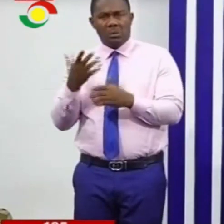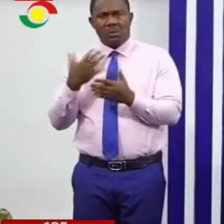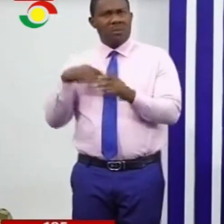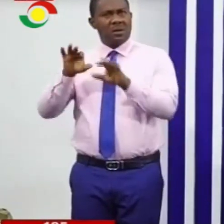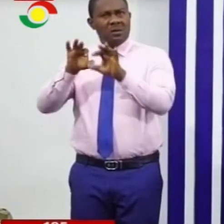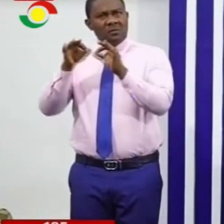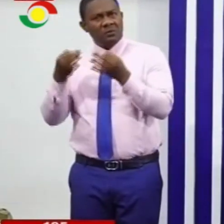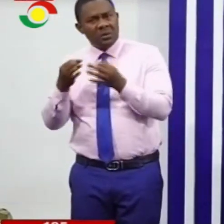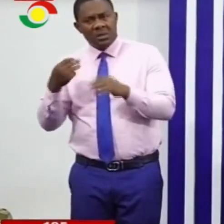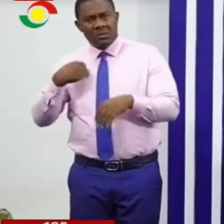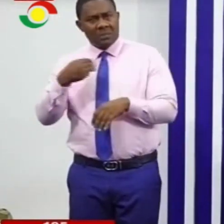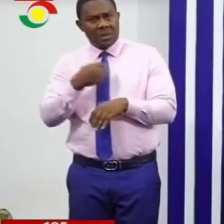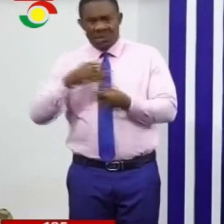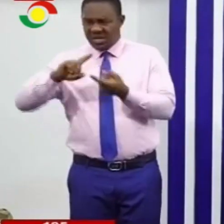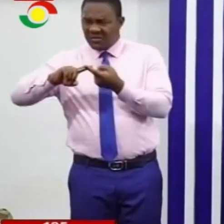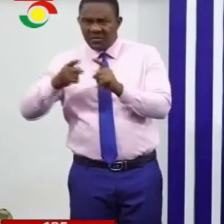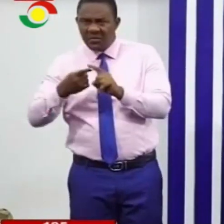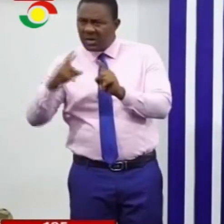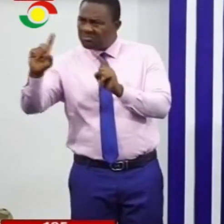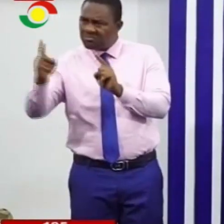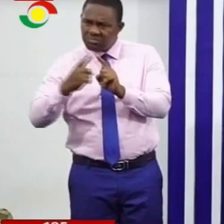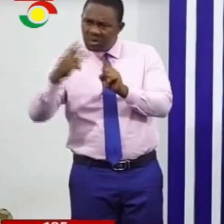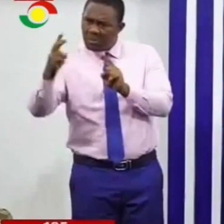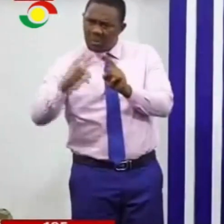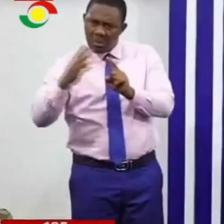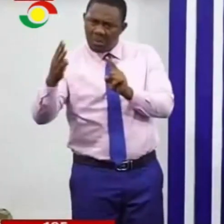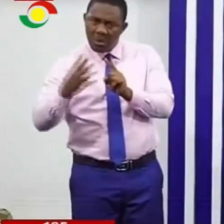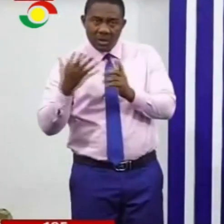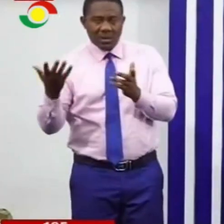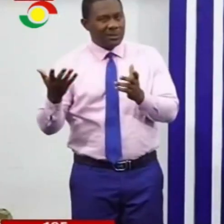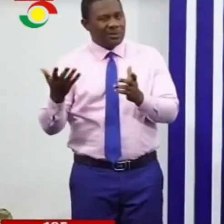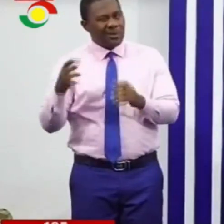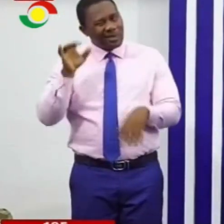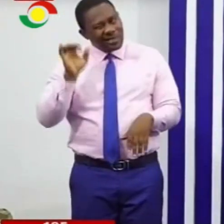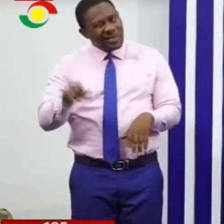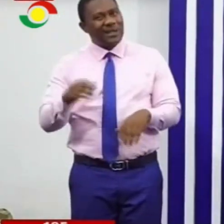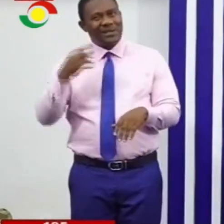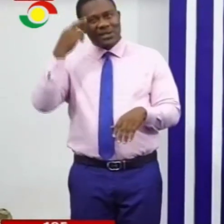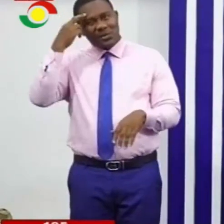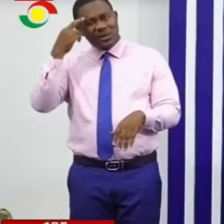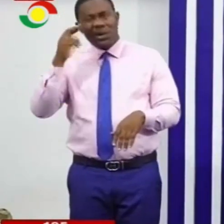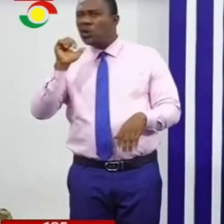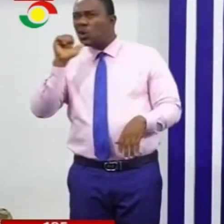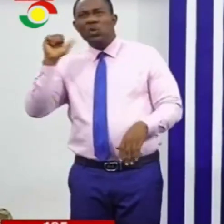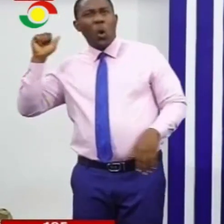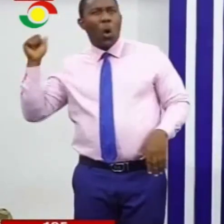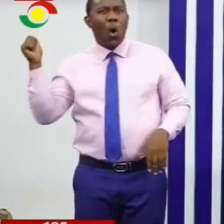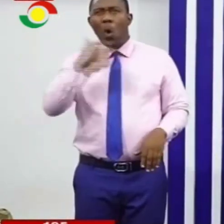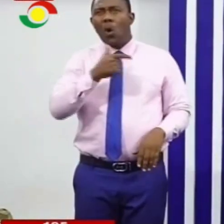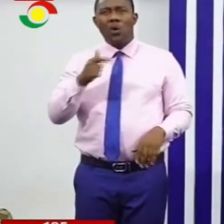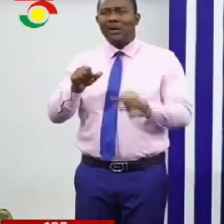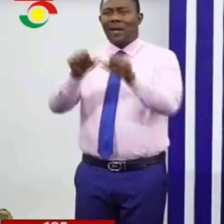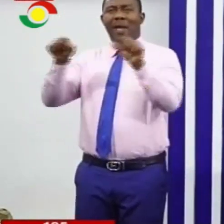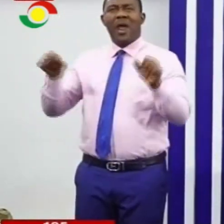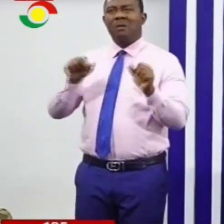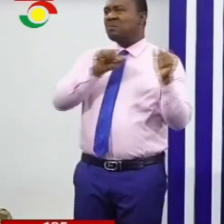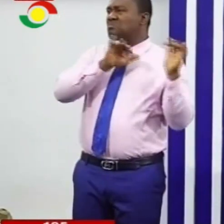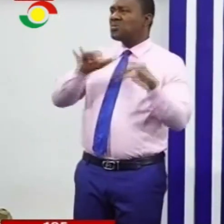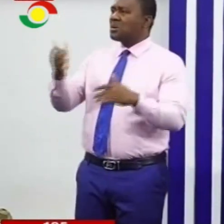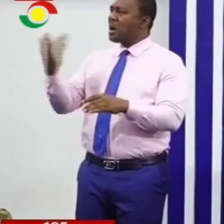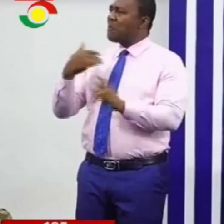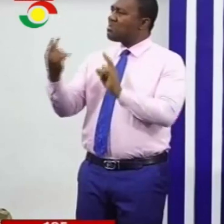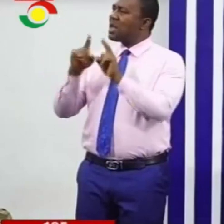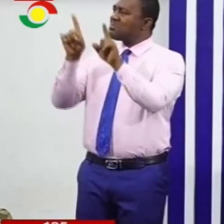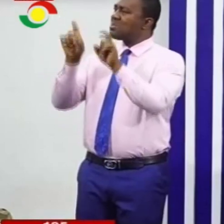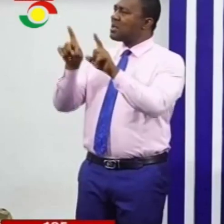sabre su ya test na e ye no na ye ka ho asem ne nka se by force ye ba be test test obi a wo sample tem o ti e shremu se moma obi a